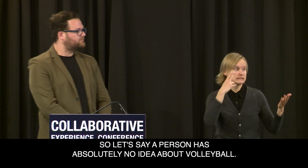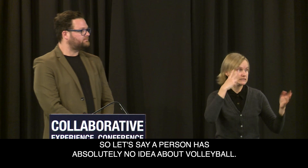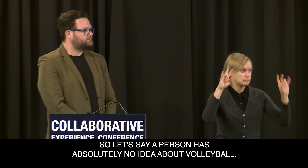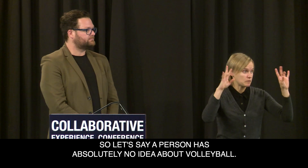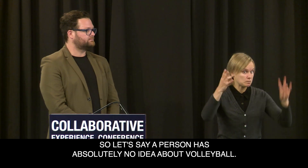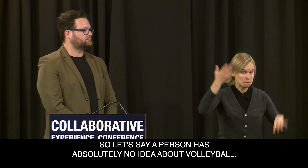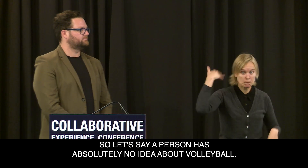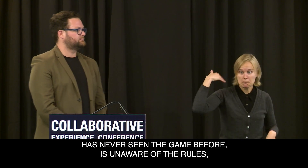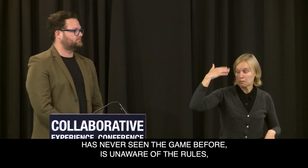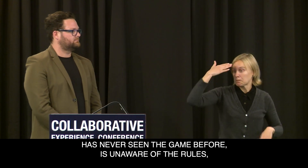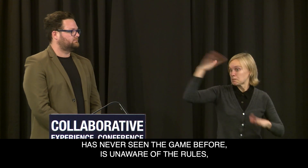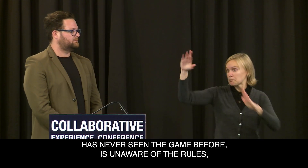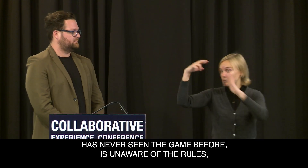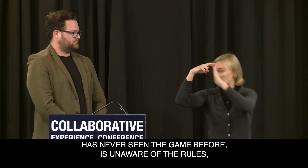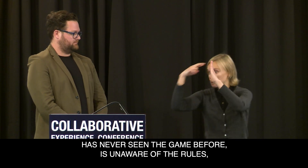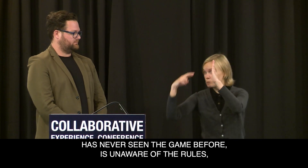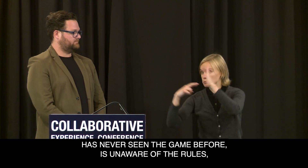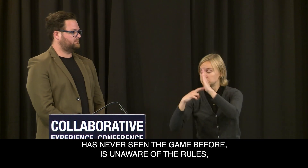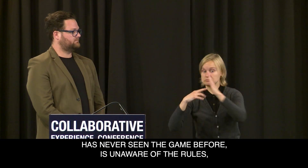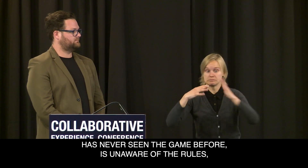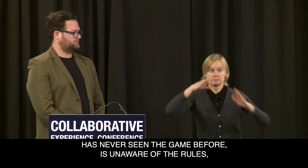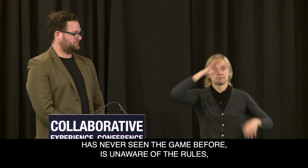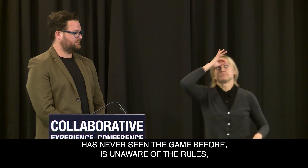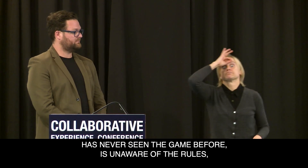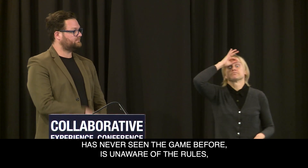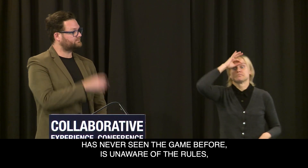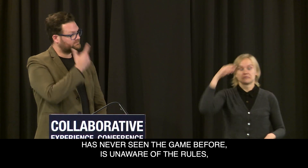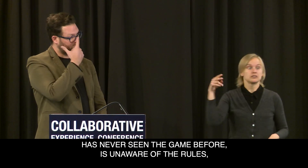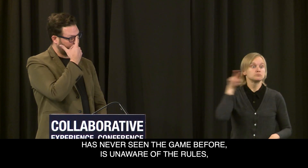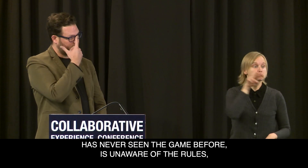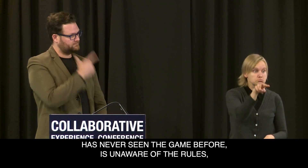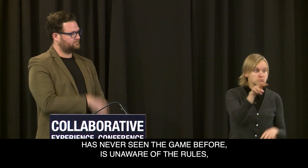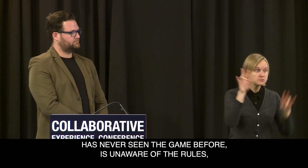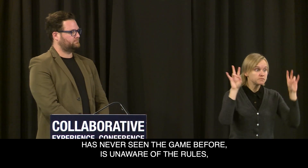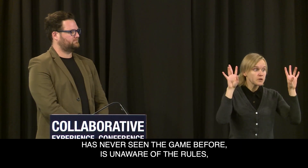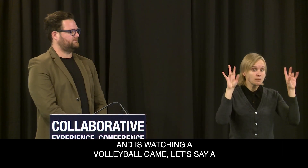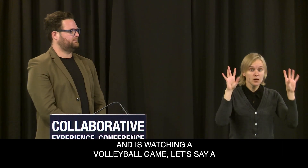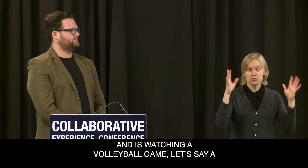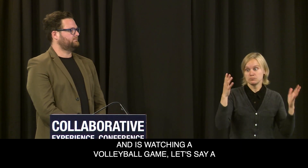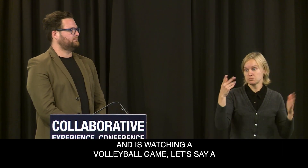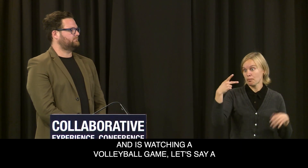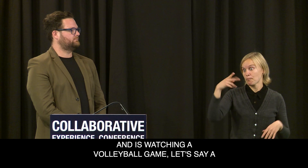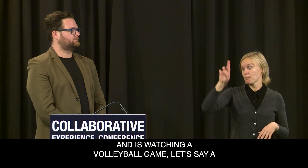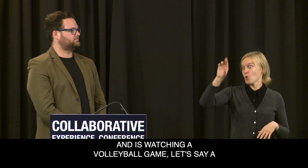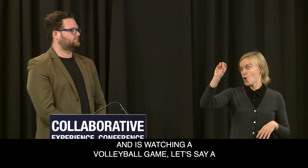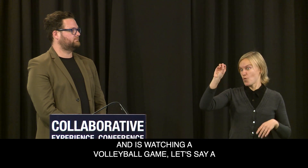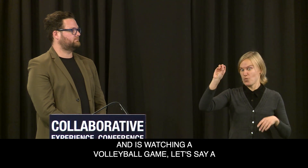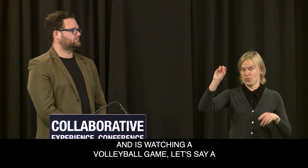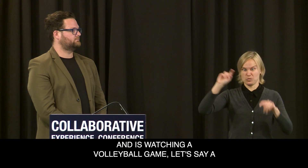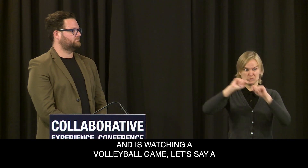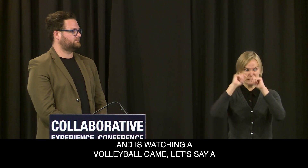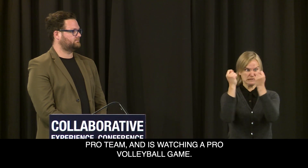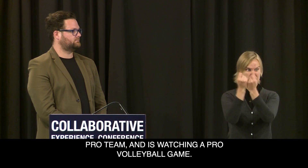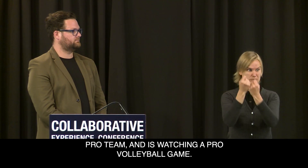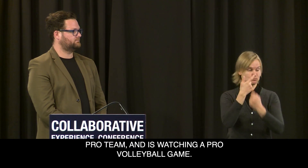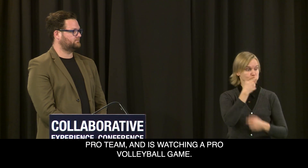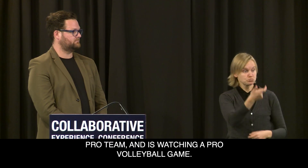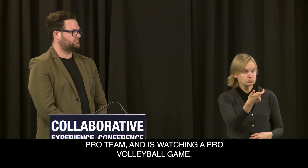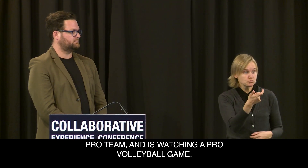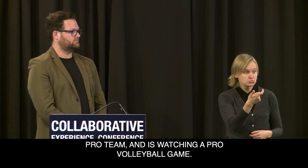about volleyball, has never seen the game before, is unaware of the rules, and is watching a volleyball game. Let's say a pro team and